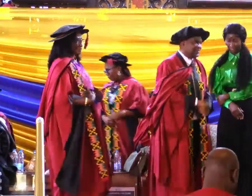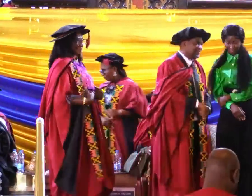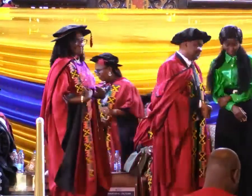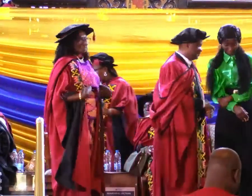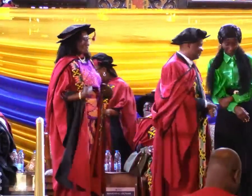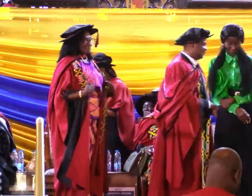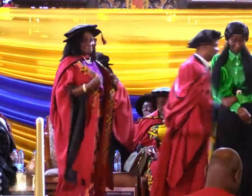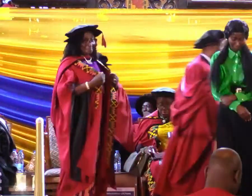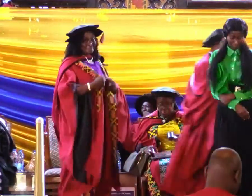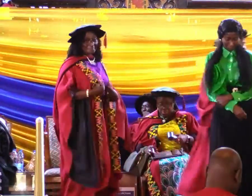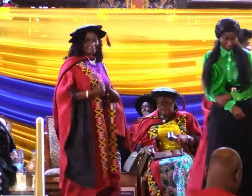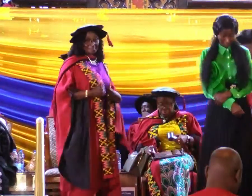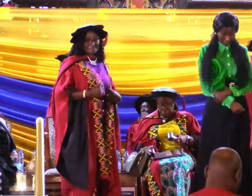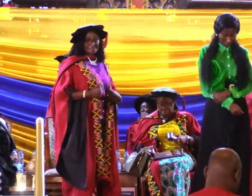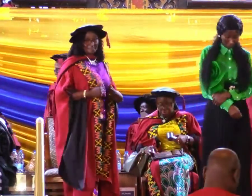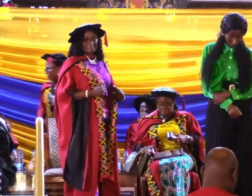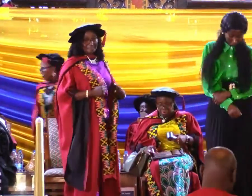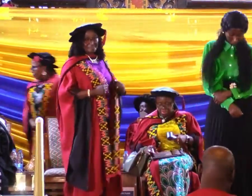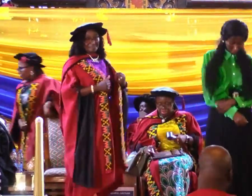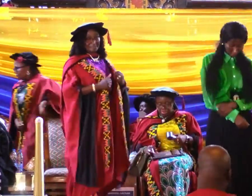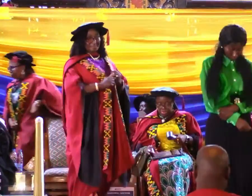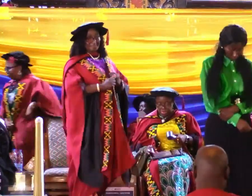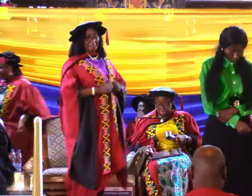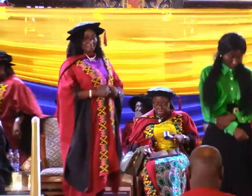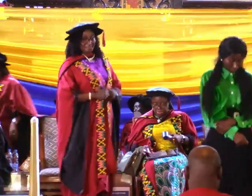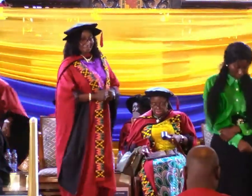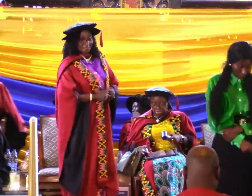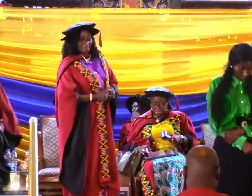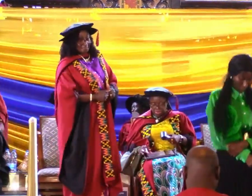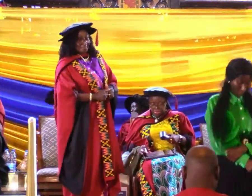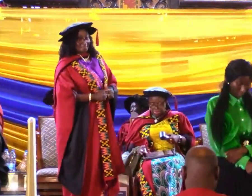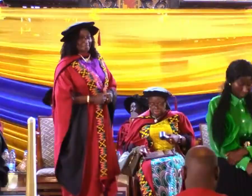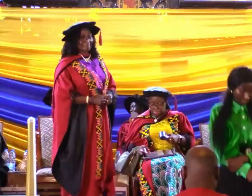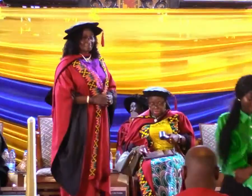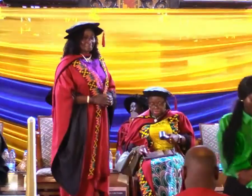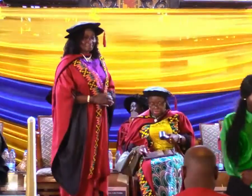lecturer is coming from, should also get ready.